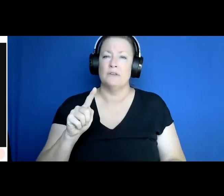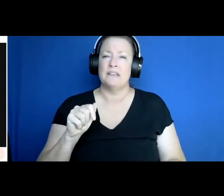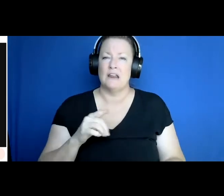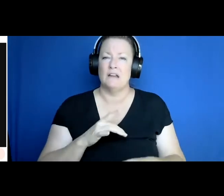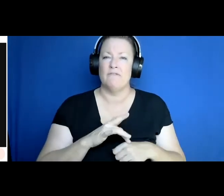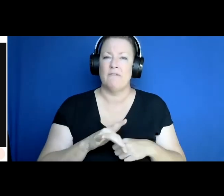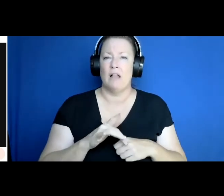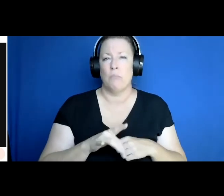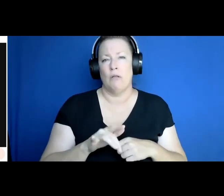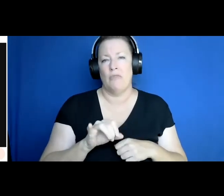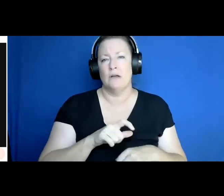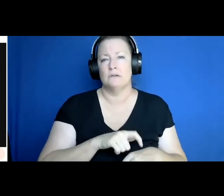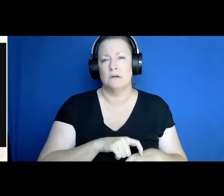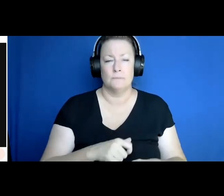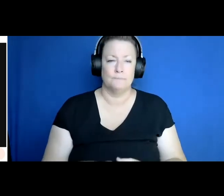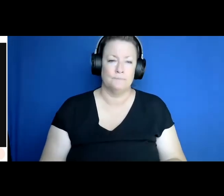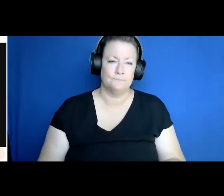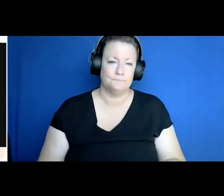us.